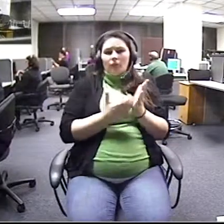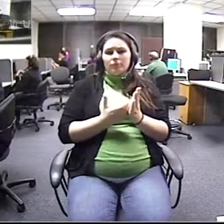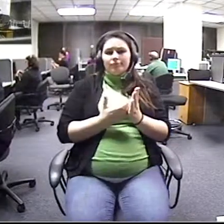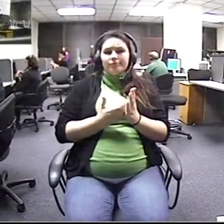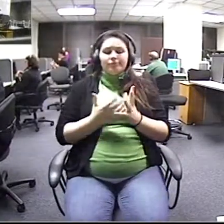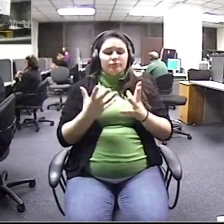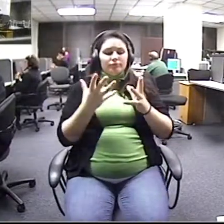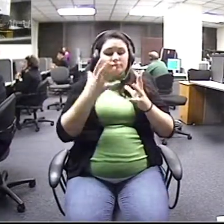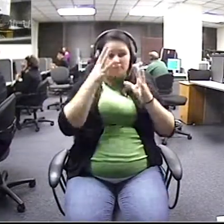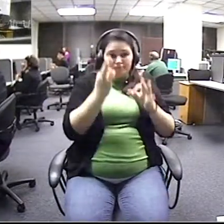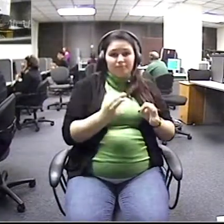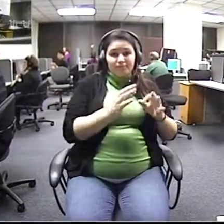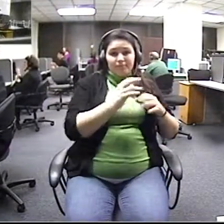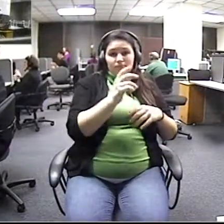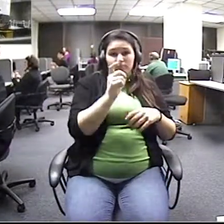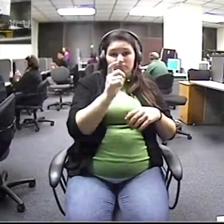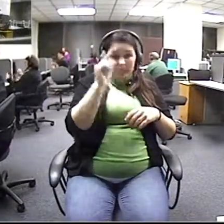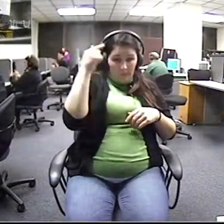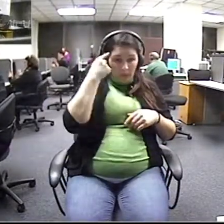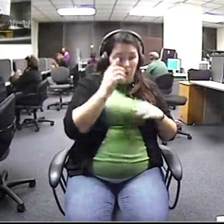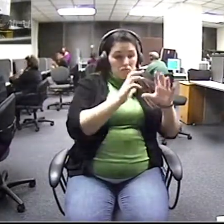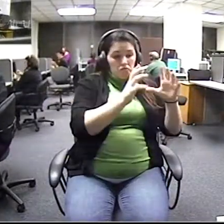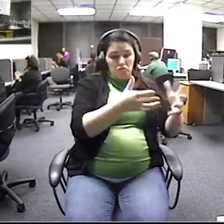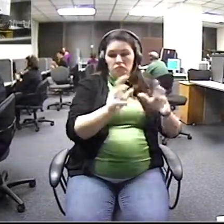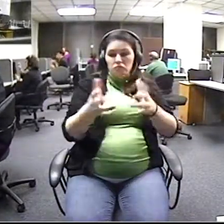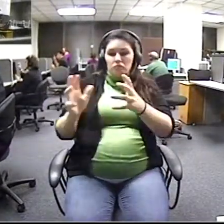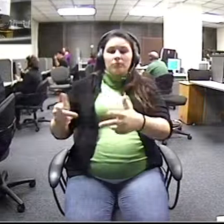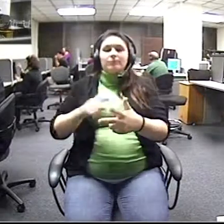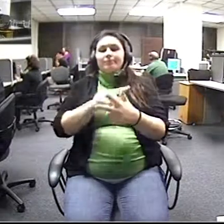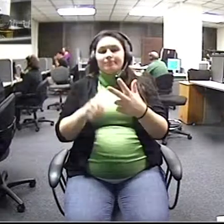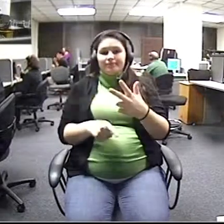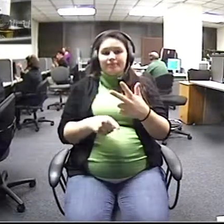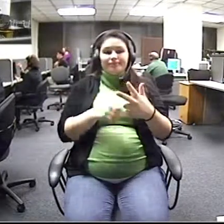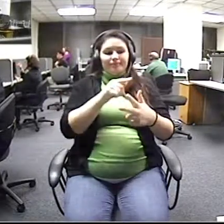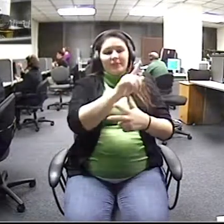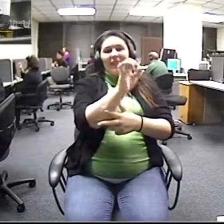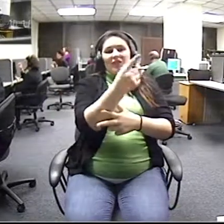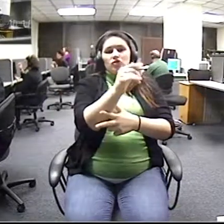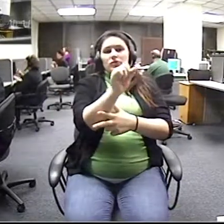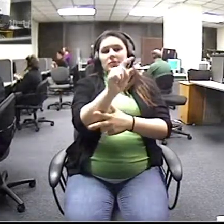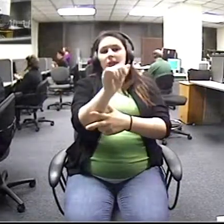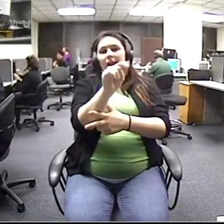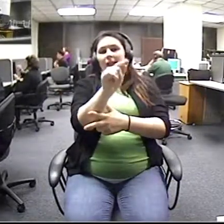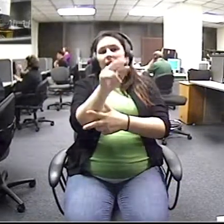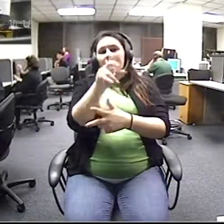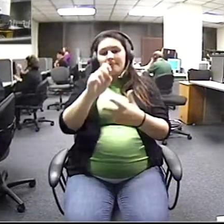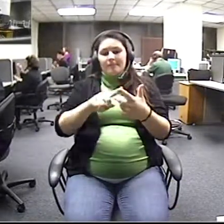three separate branches: the legislative, the executive, the judicial.